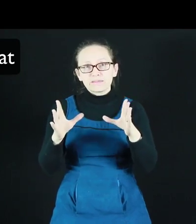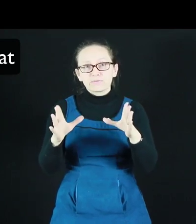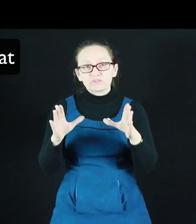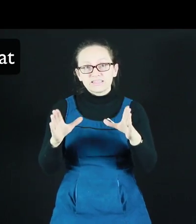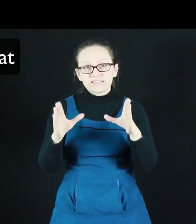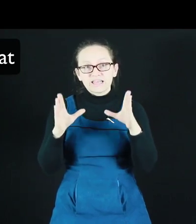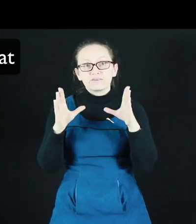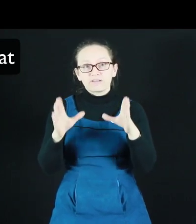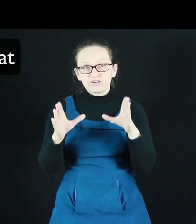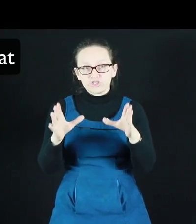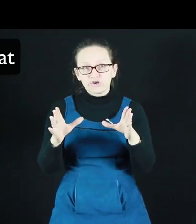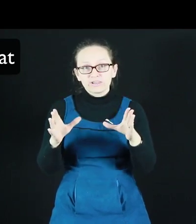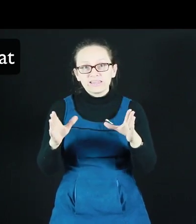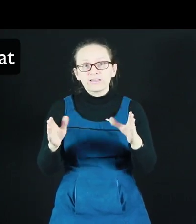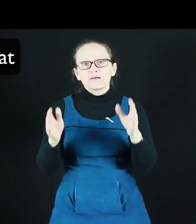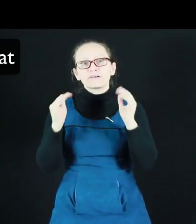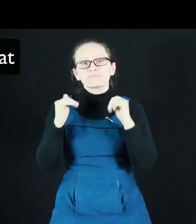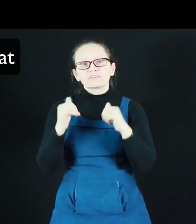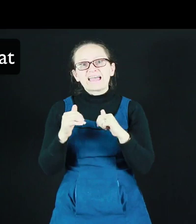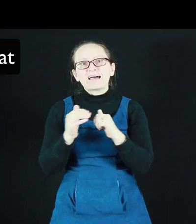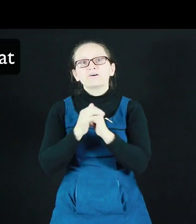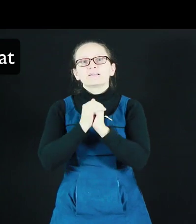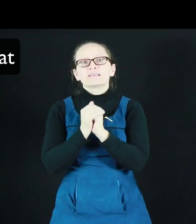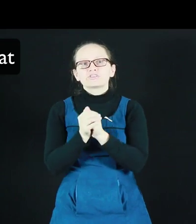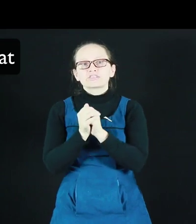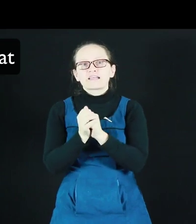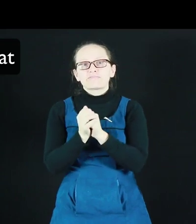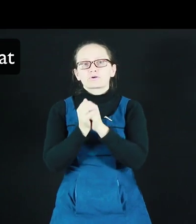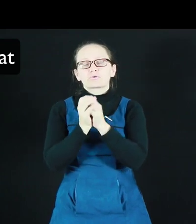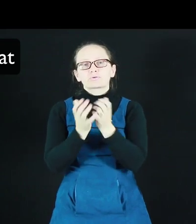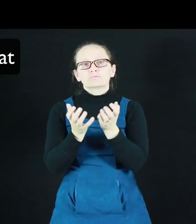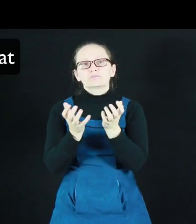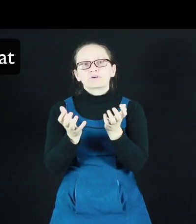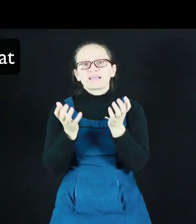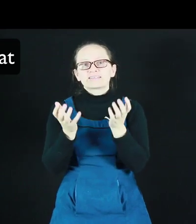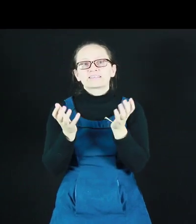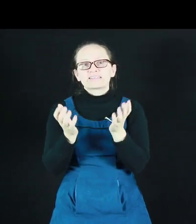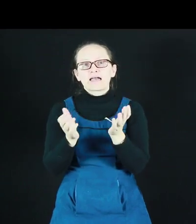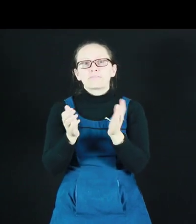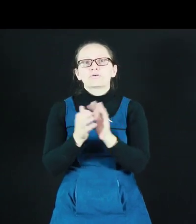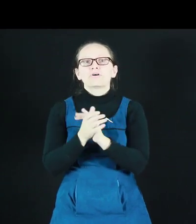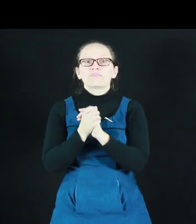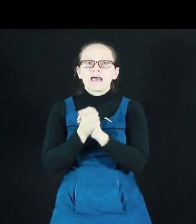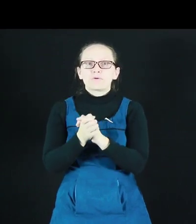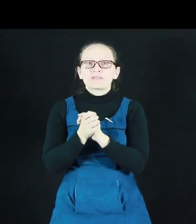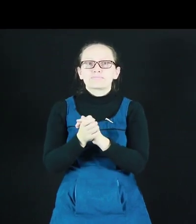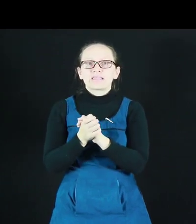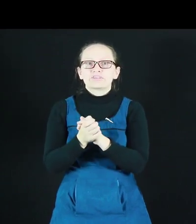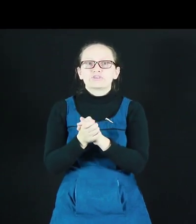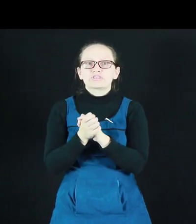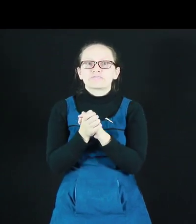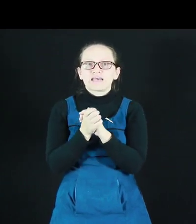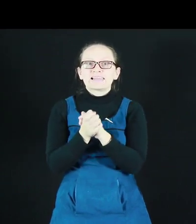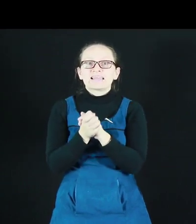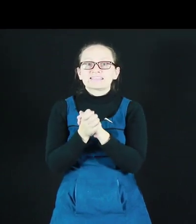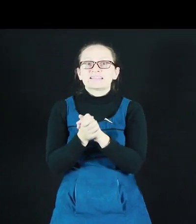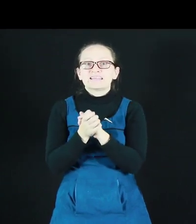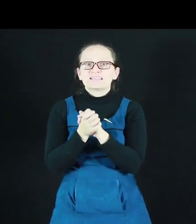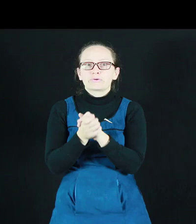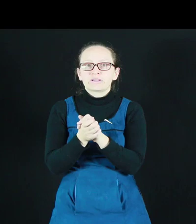more detail very shortly, but for now, let's just have a look at an example of how we can make use of that latent heat